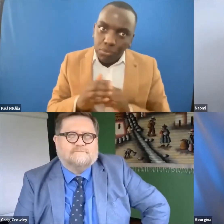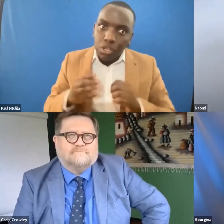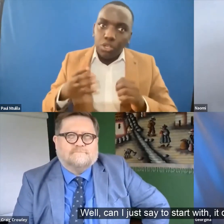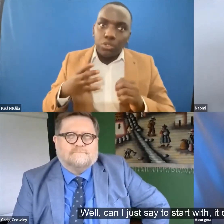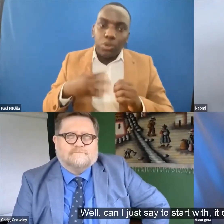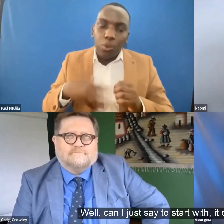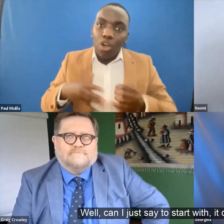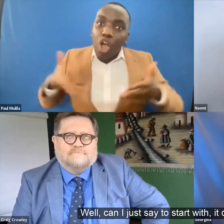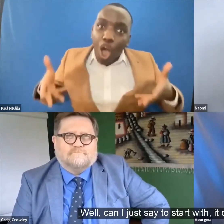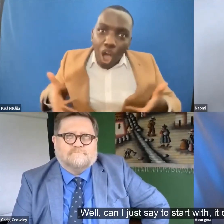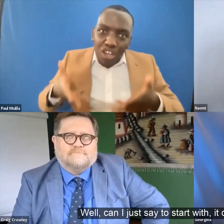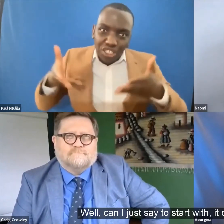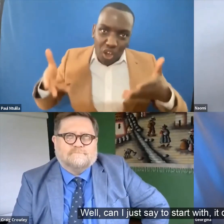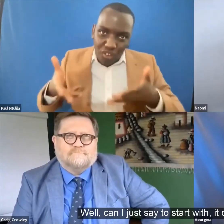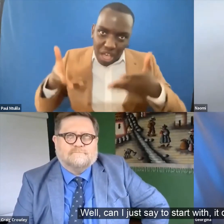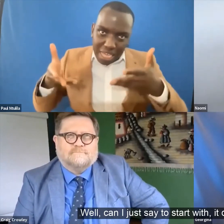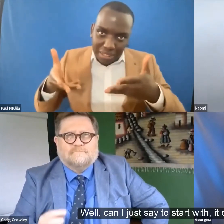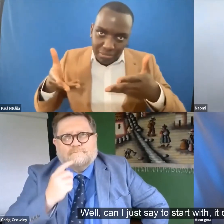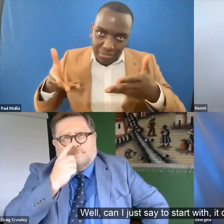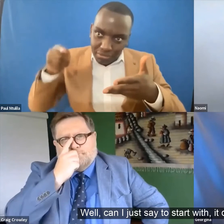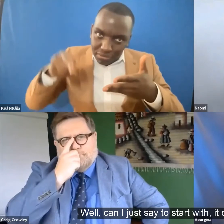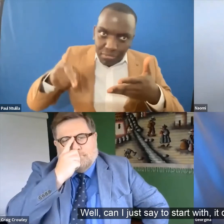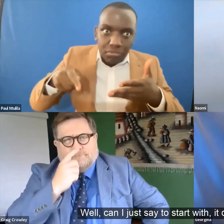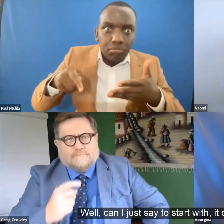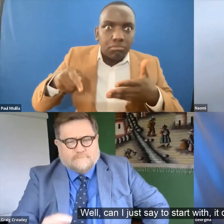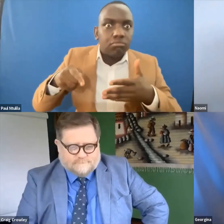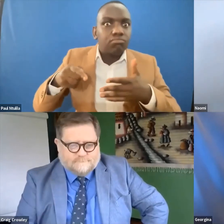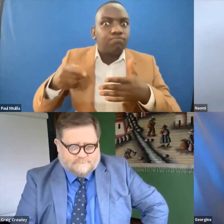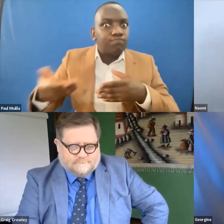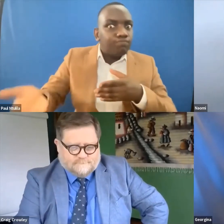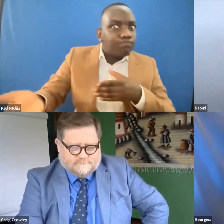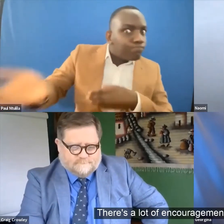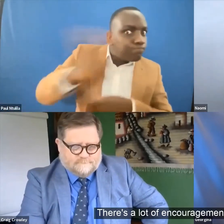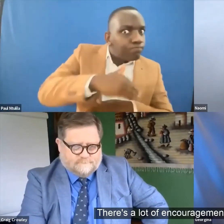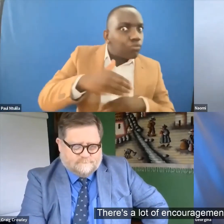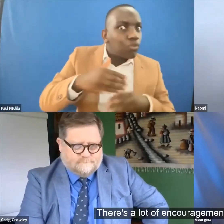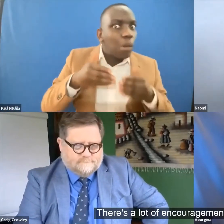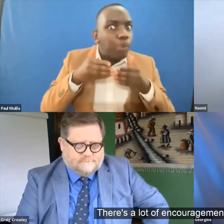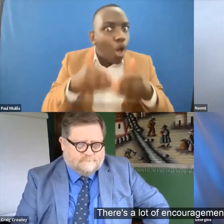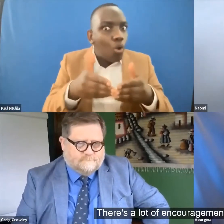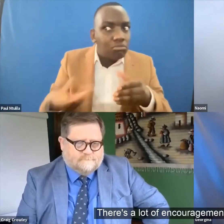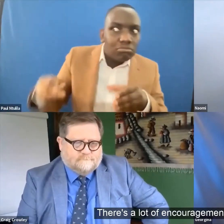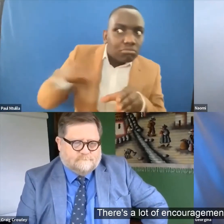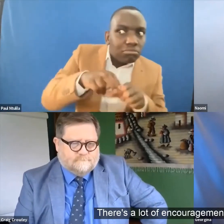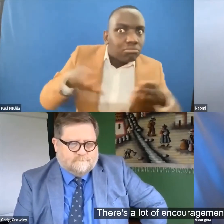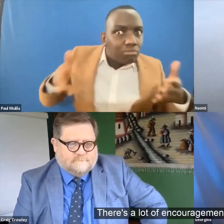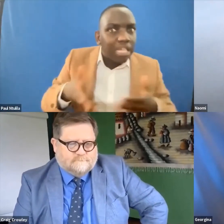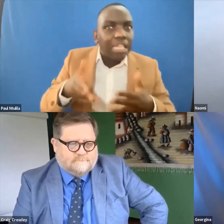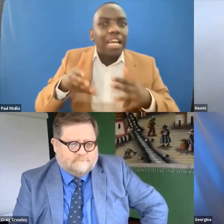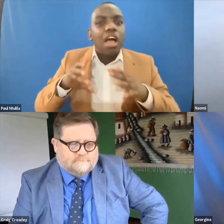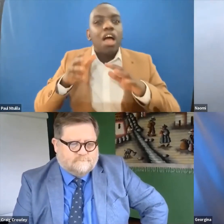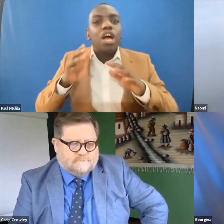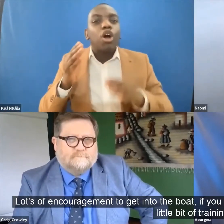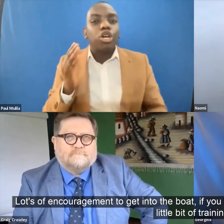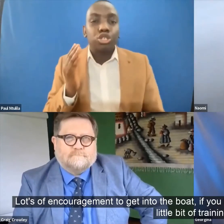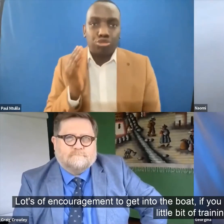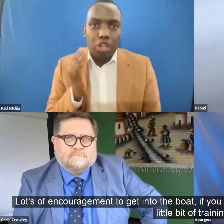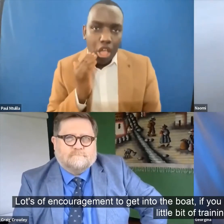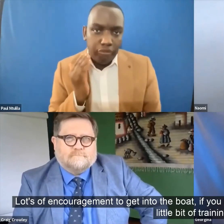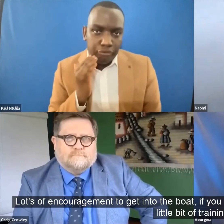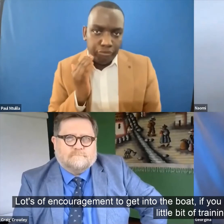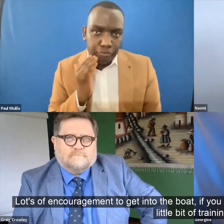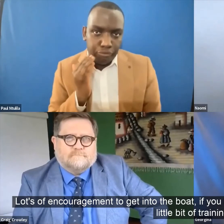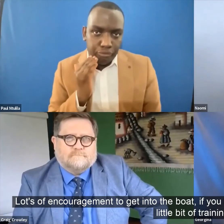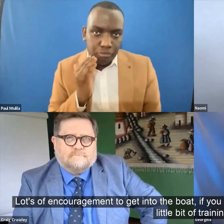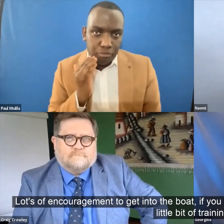Well, can I just say to start with that deaf leadership is not easy. There's a lot of encouragement that is needed. Lots of encouragement to get